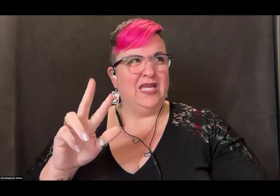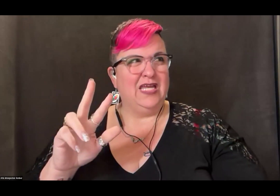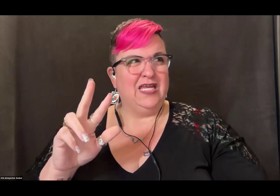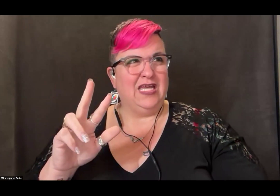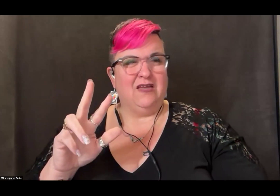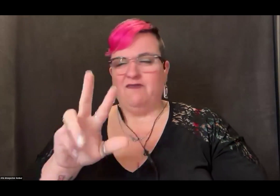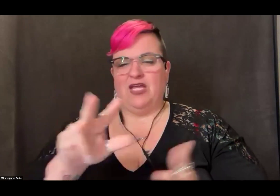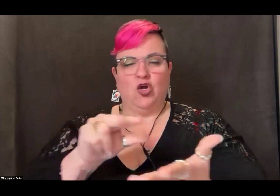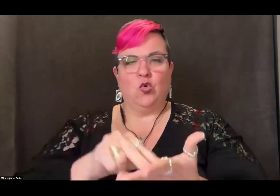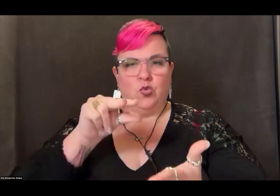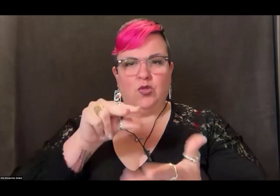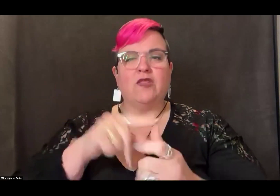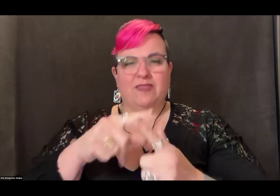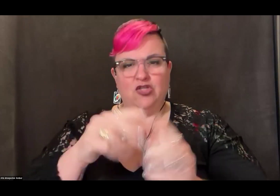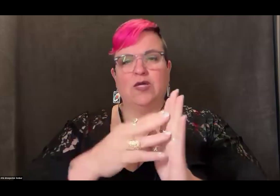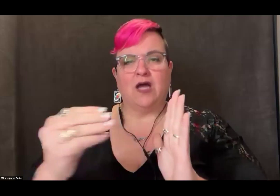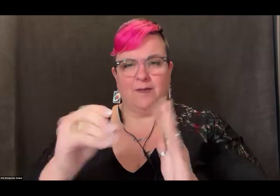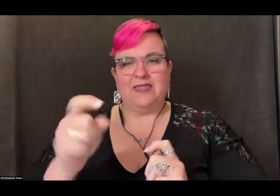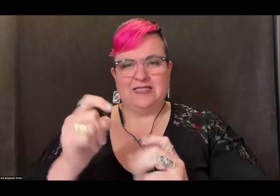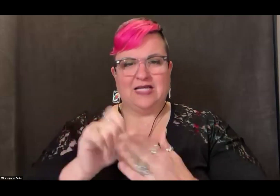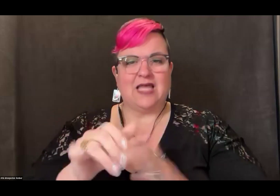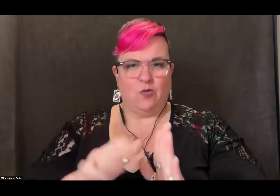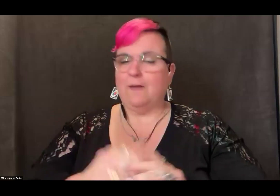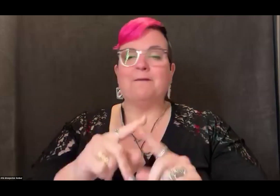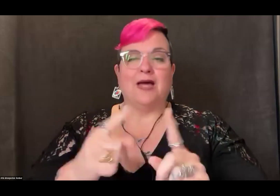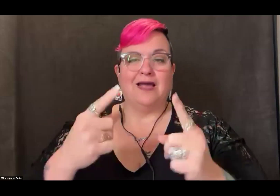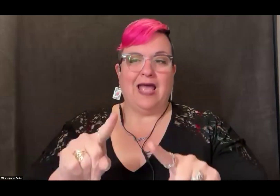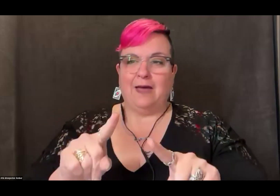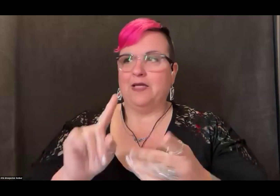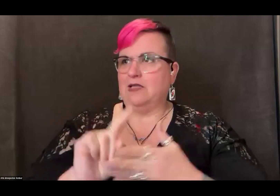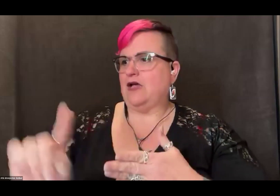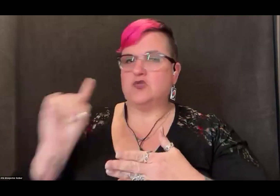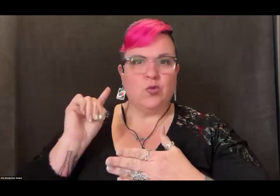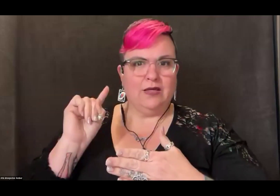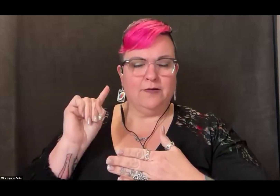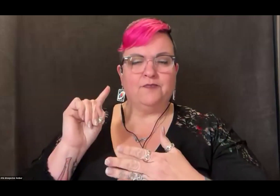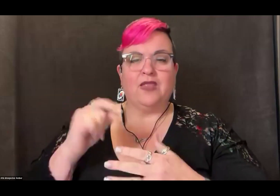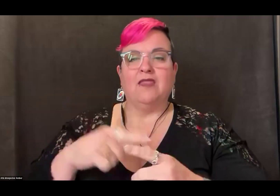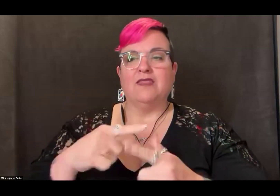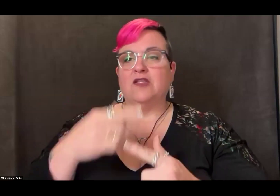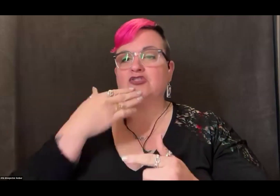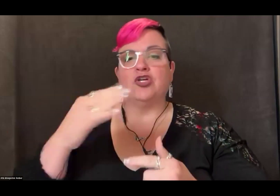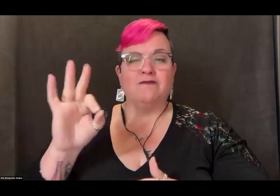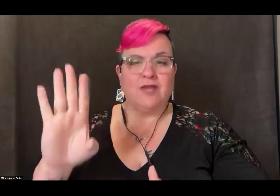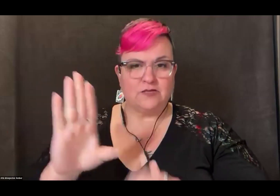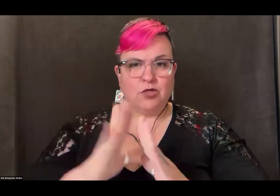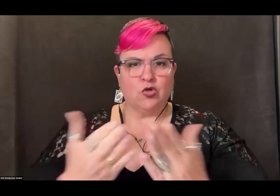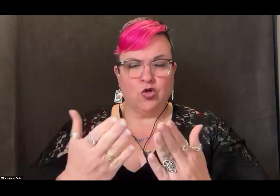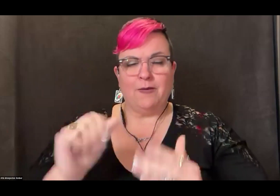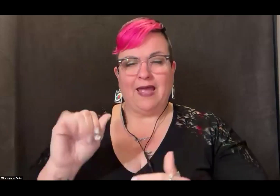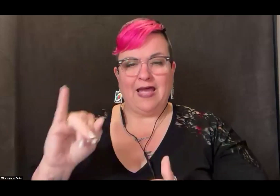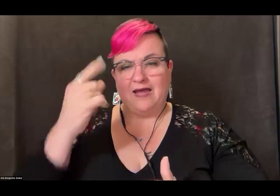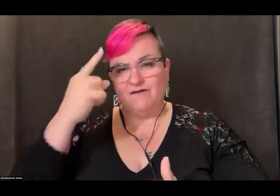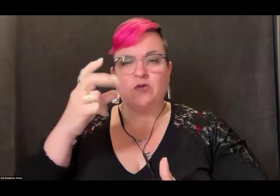tap, you can just copy the text that way. Yeah. But that happened like last week, and there's a really good Facebook group, AI for